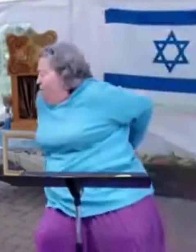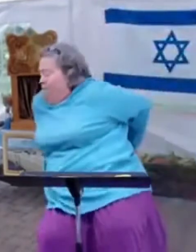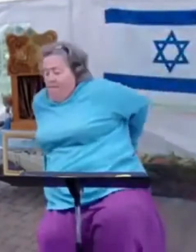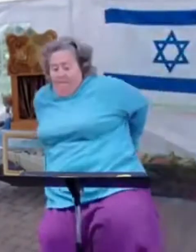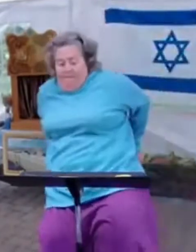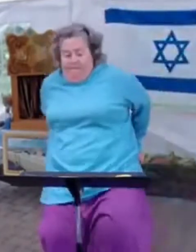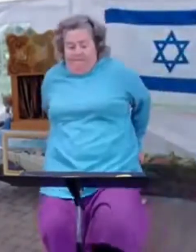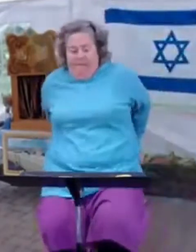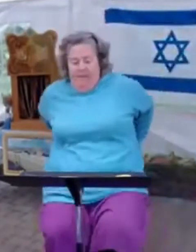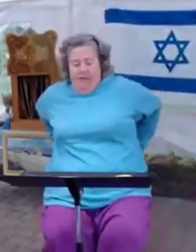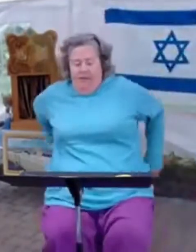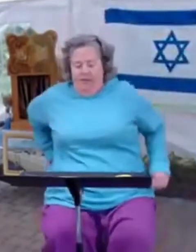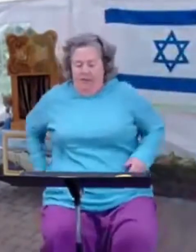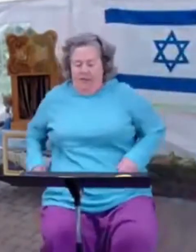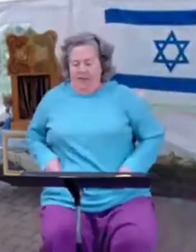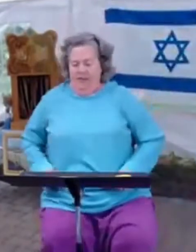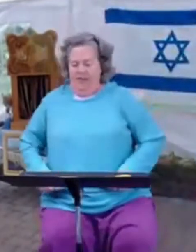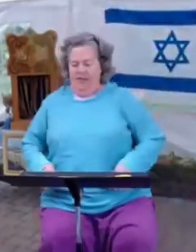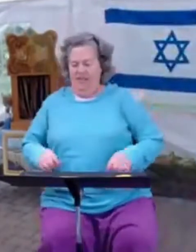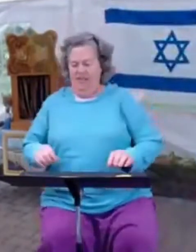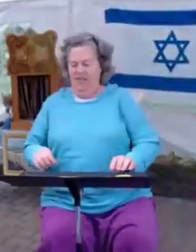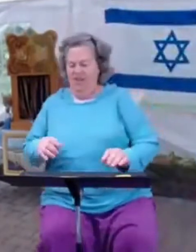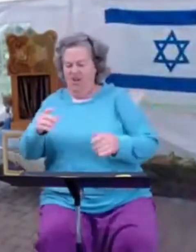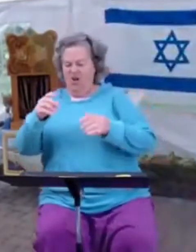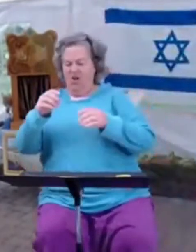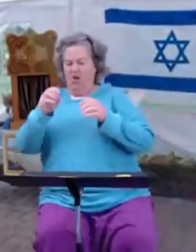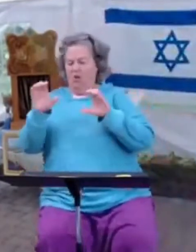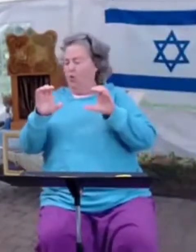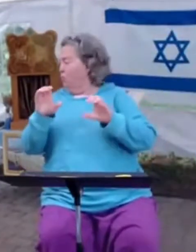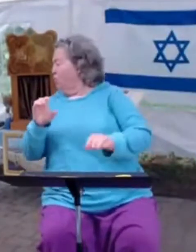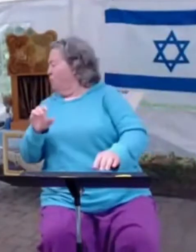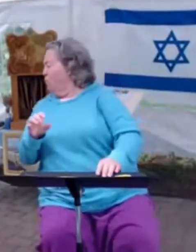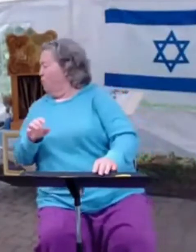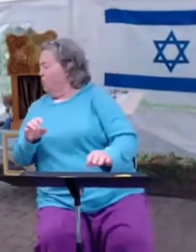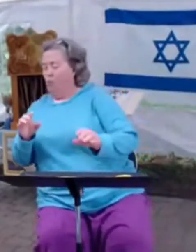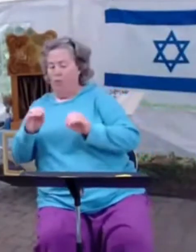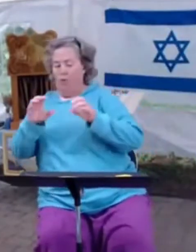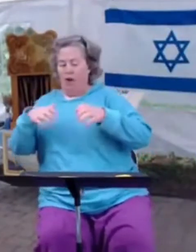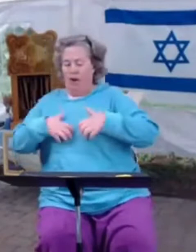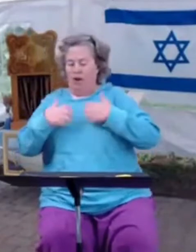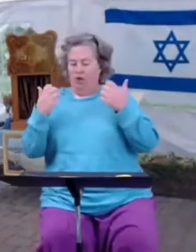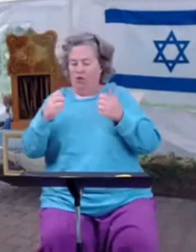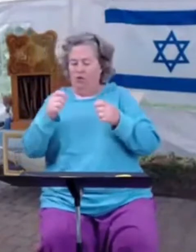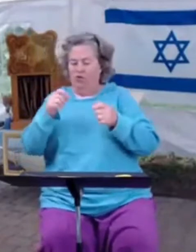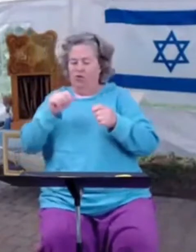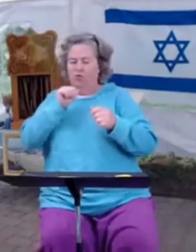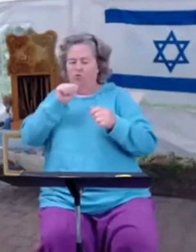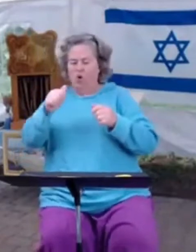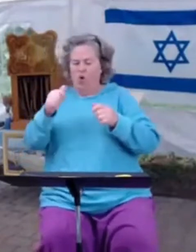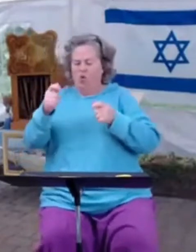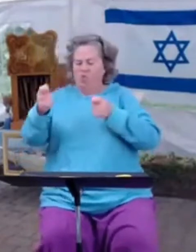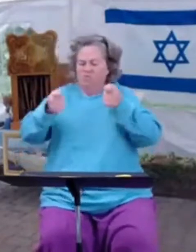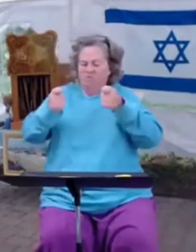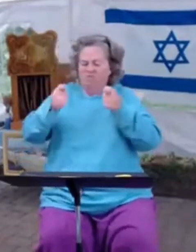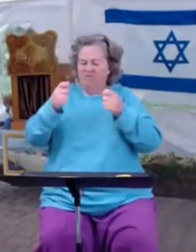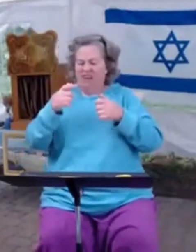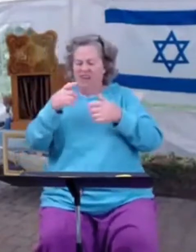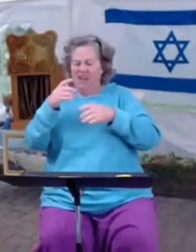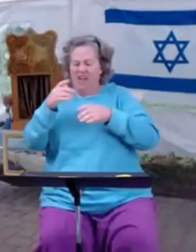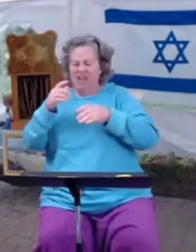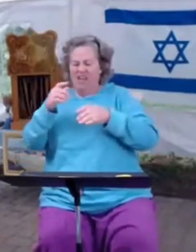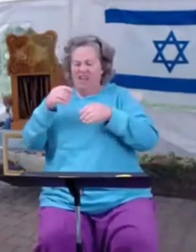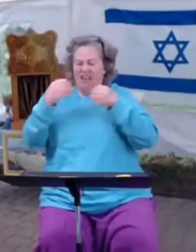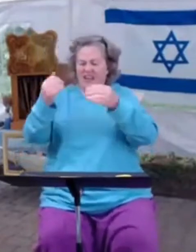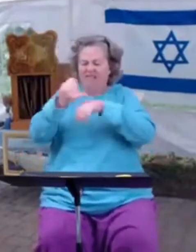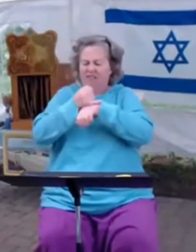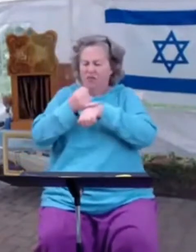So, do more than resist anger. Turn the other cheek. Do more than not charge interest to your brother. Give. Give